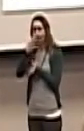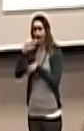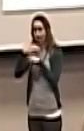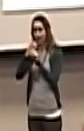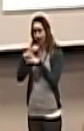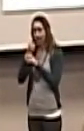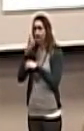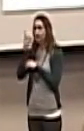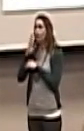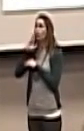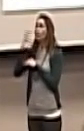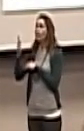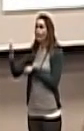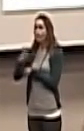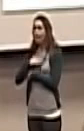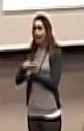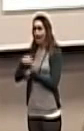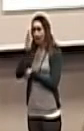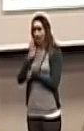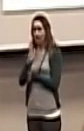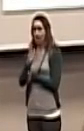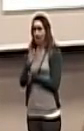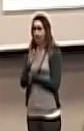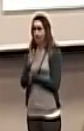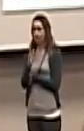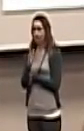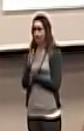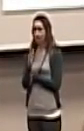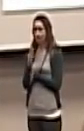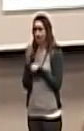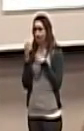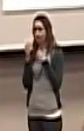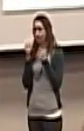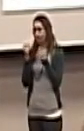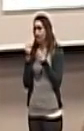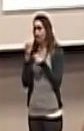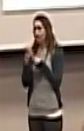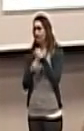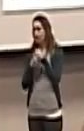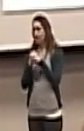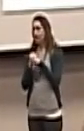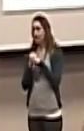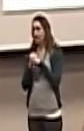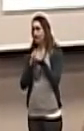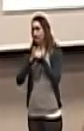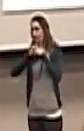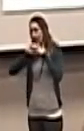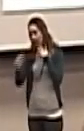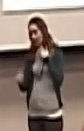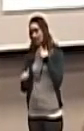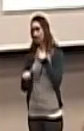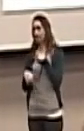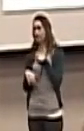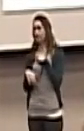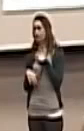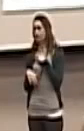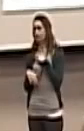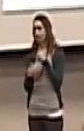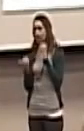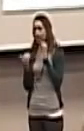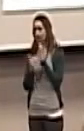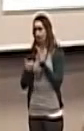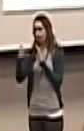my God. Some centuries will pass, and again God will choose to reveal himself and intervene in